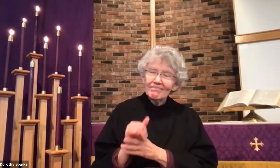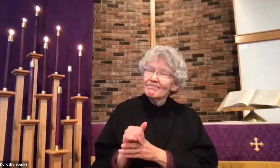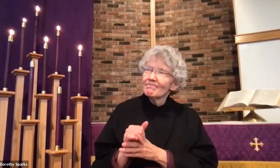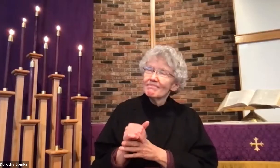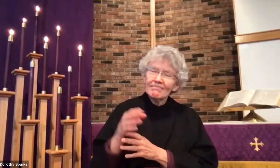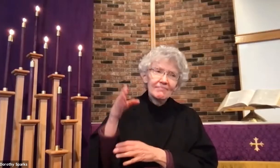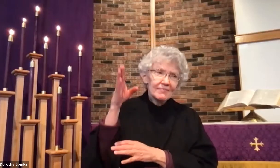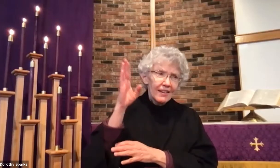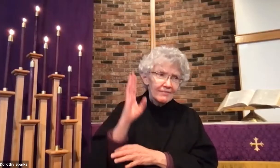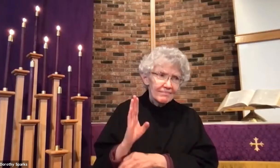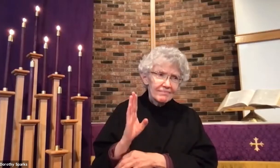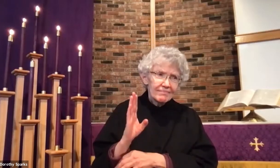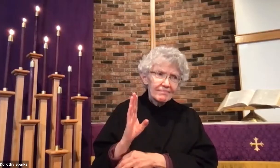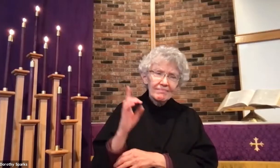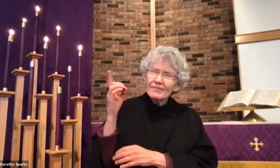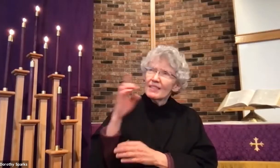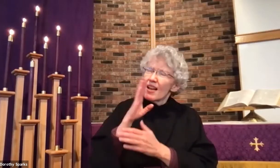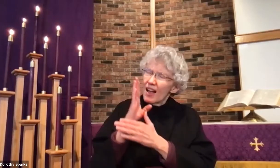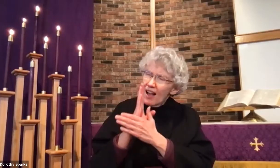Let us pray.